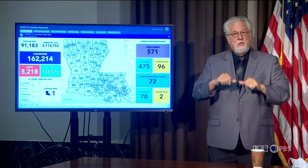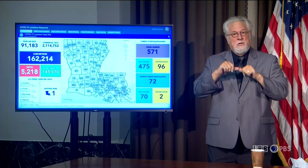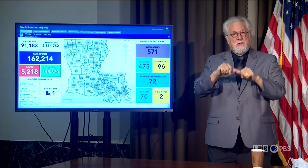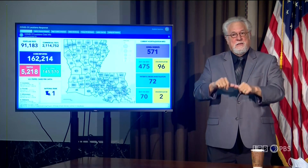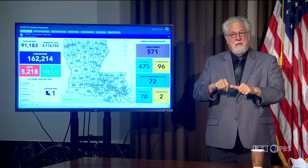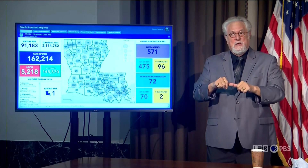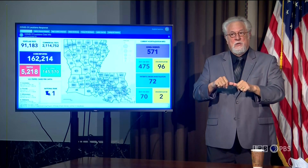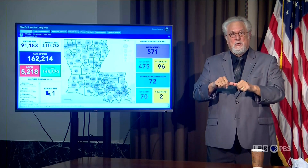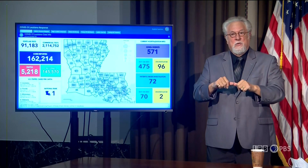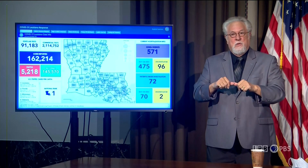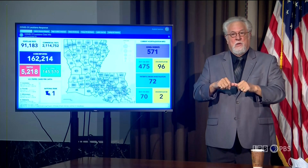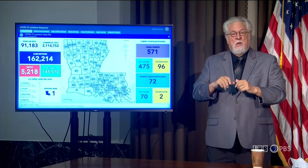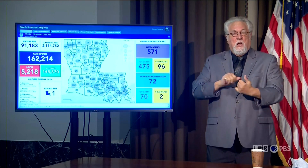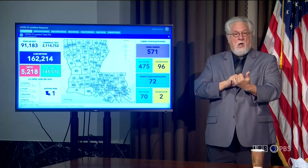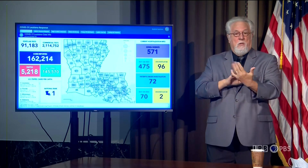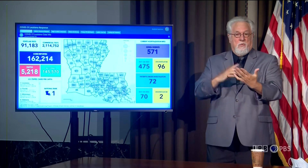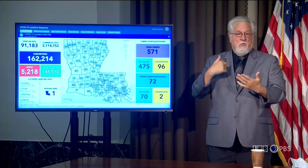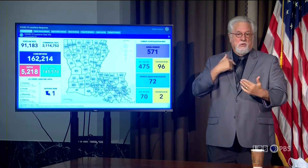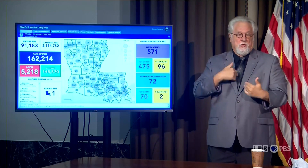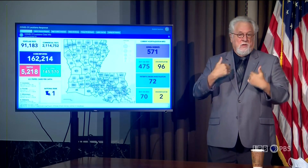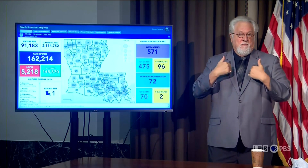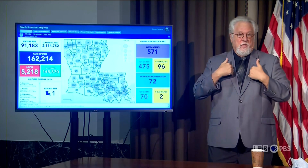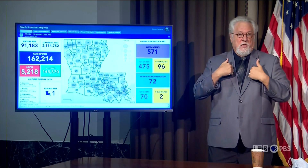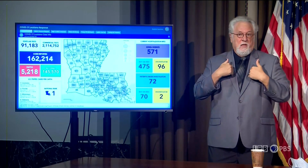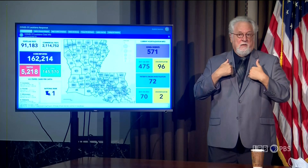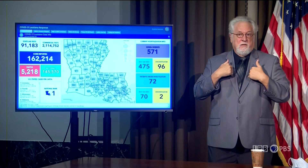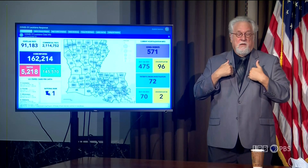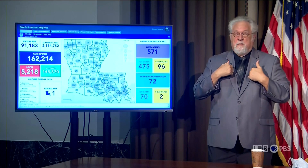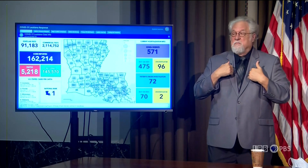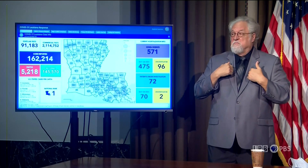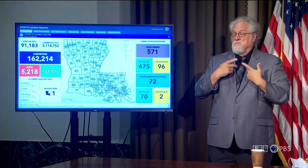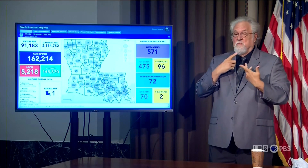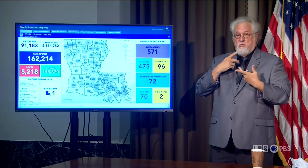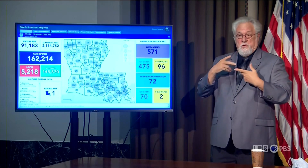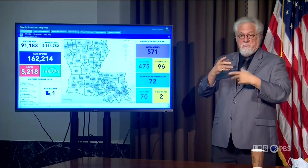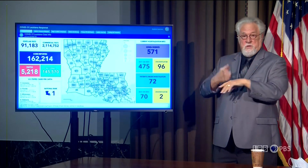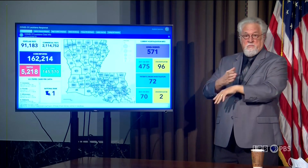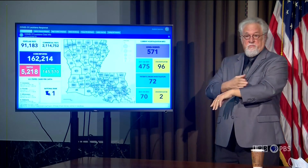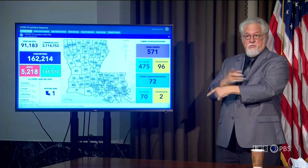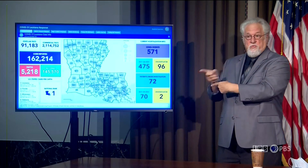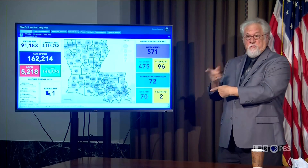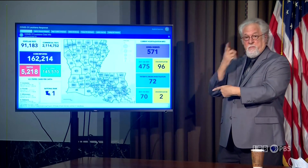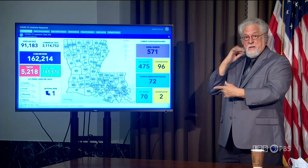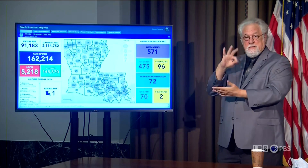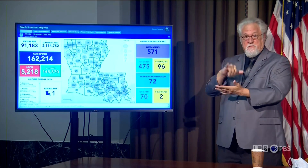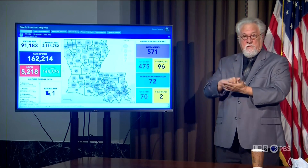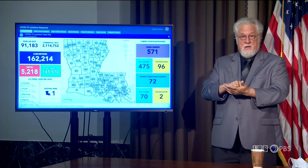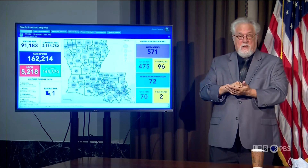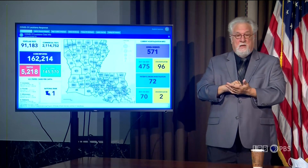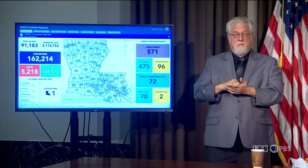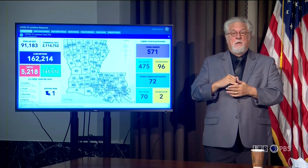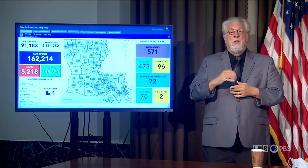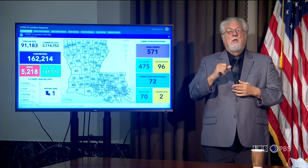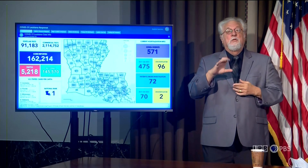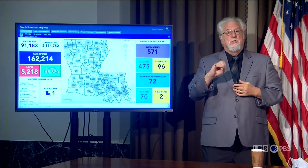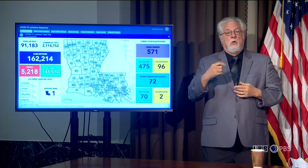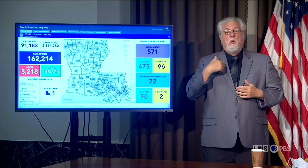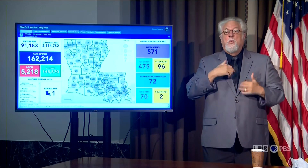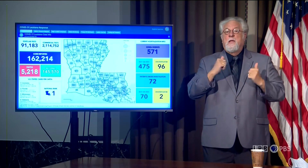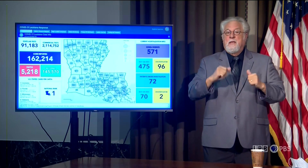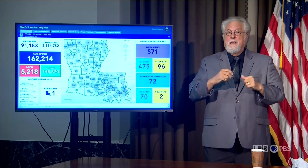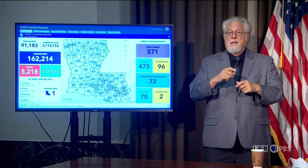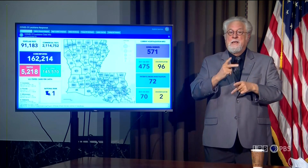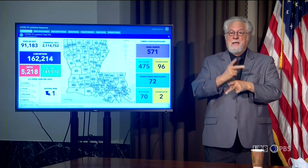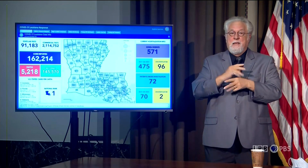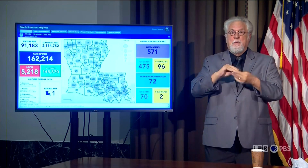continuing the approach that we've had that actually have allowed us to make these improvements over the last several weeks so that we can keep the